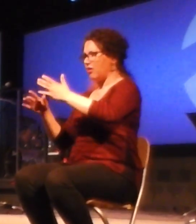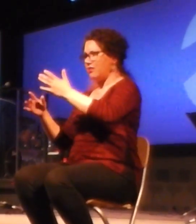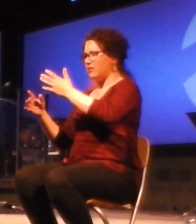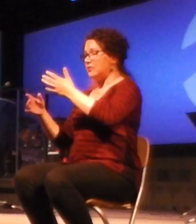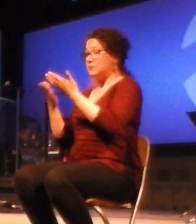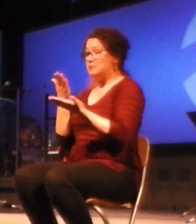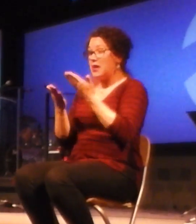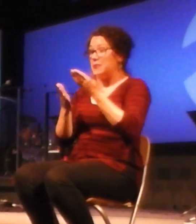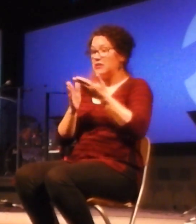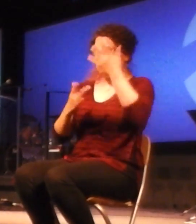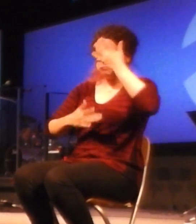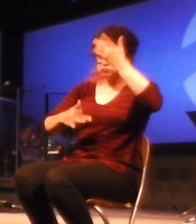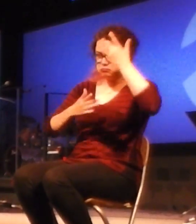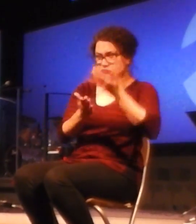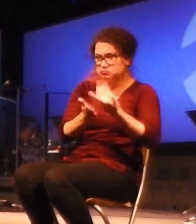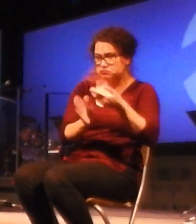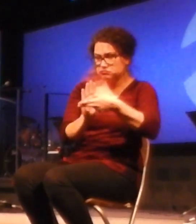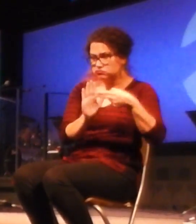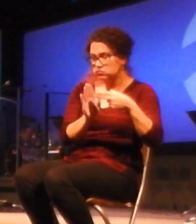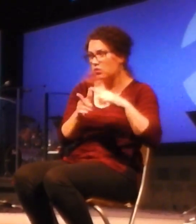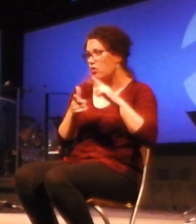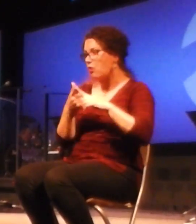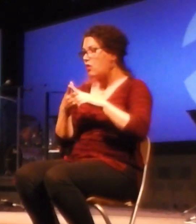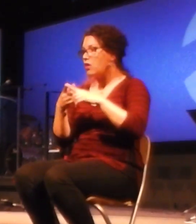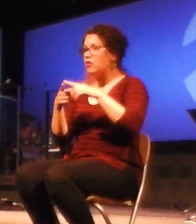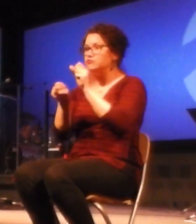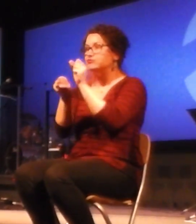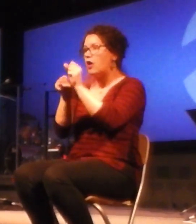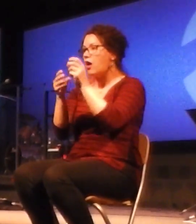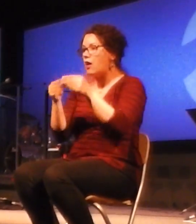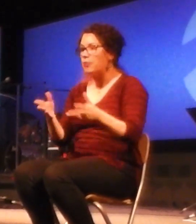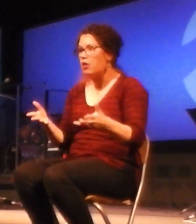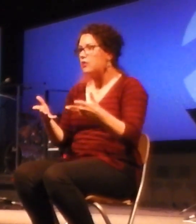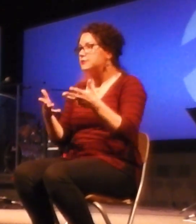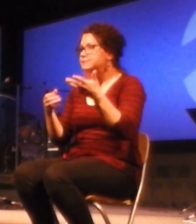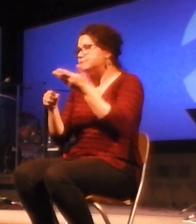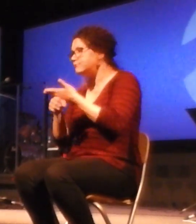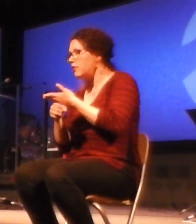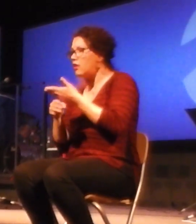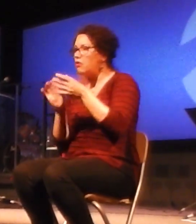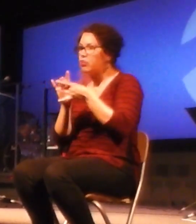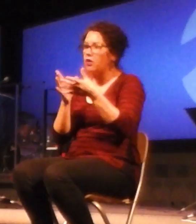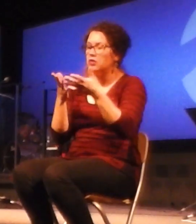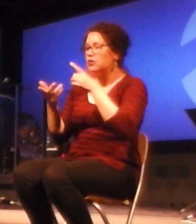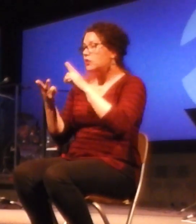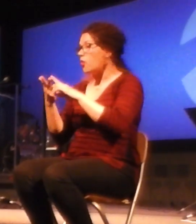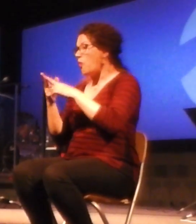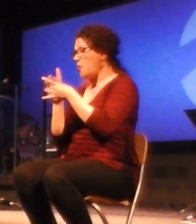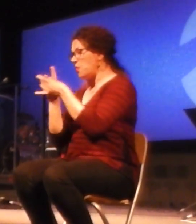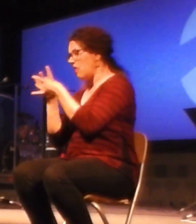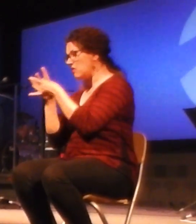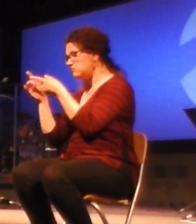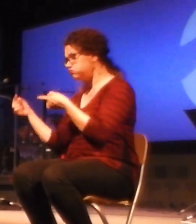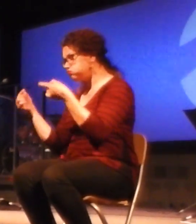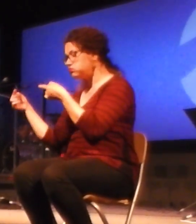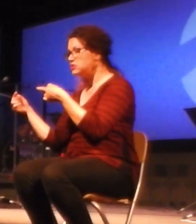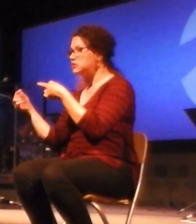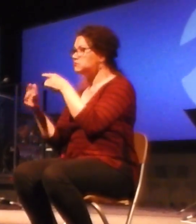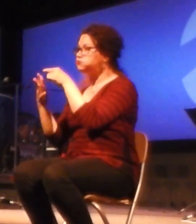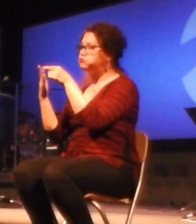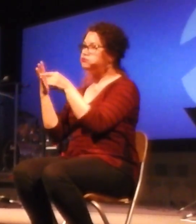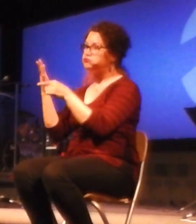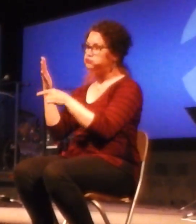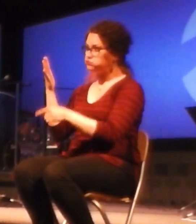be a job loss, it could be relational struggles, those kinds of things. But exile means a ton